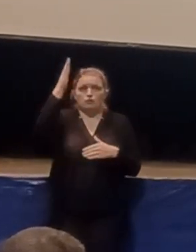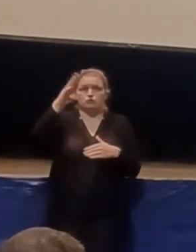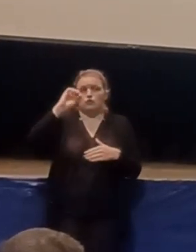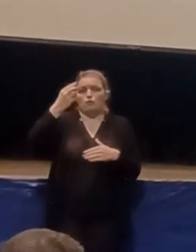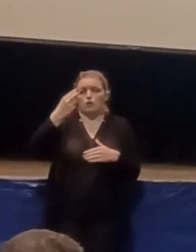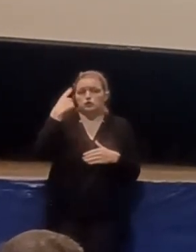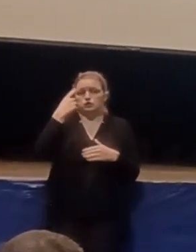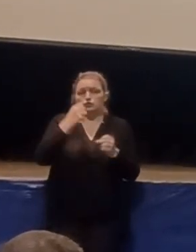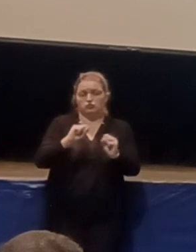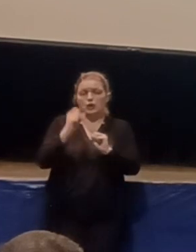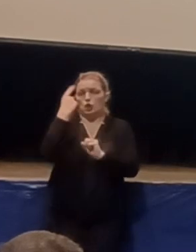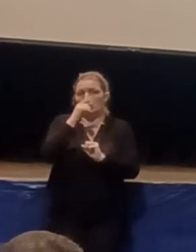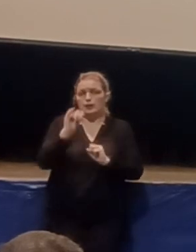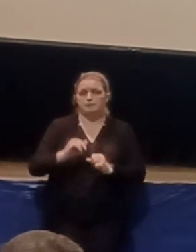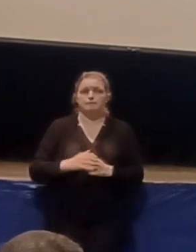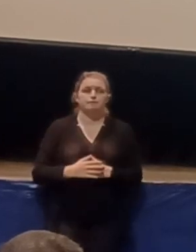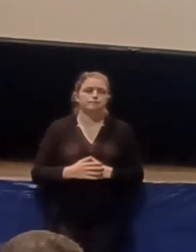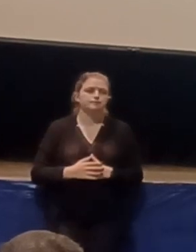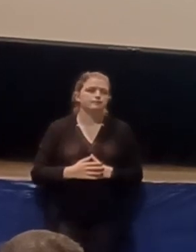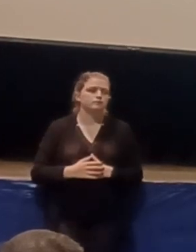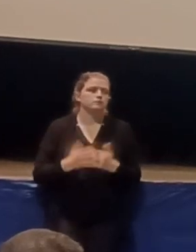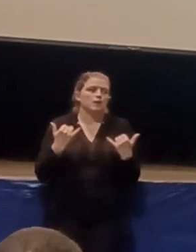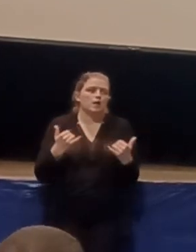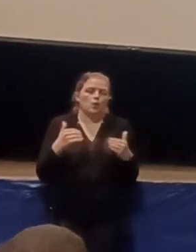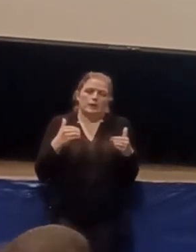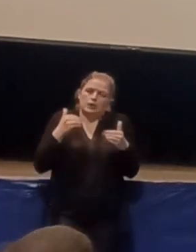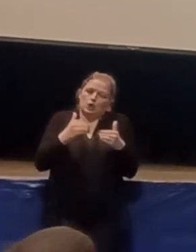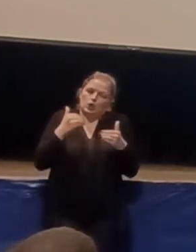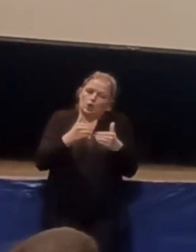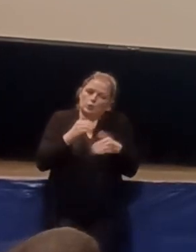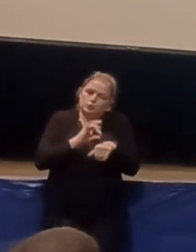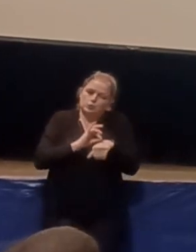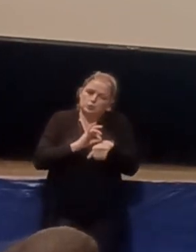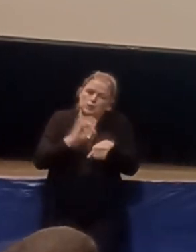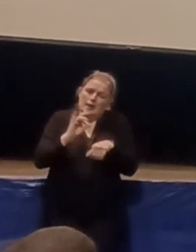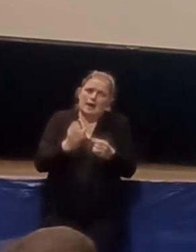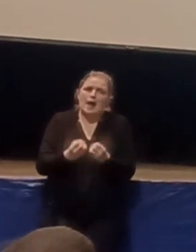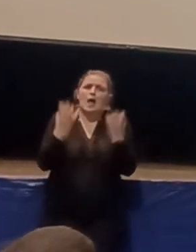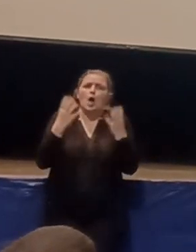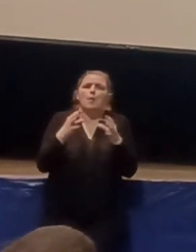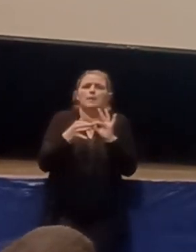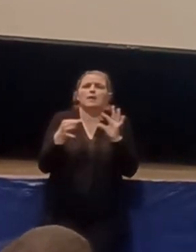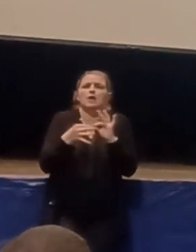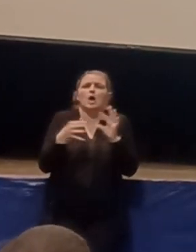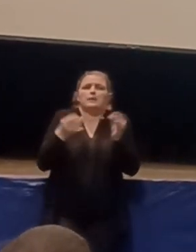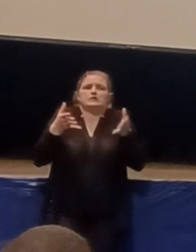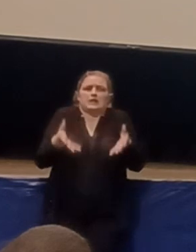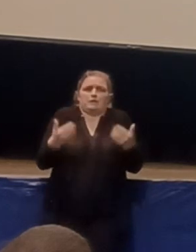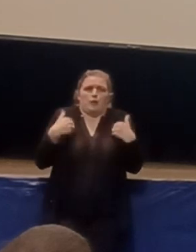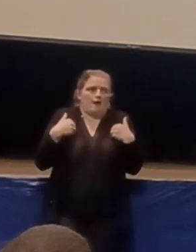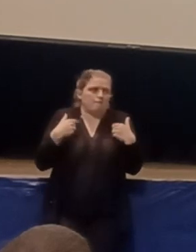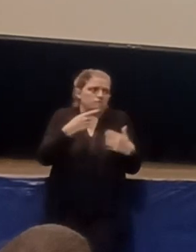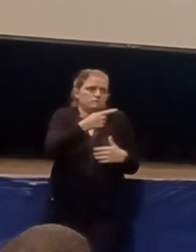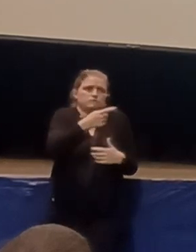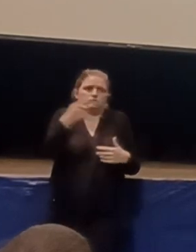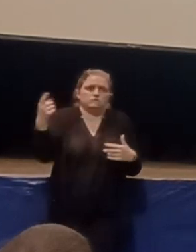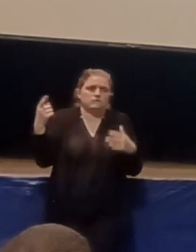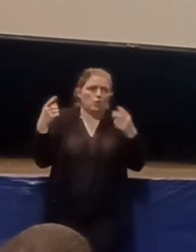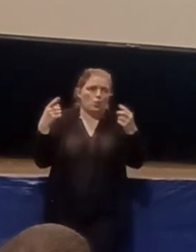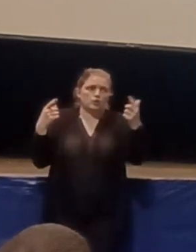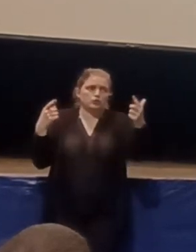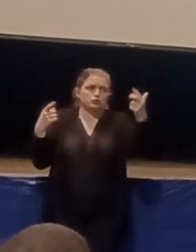Street. So I know we're close to 8 o'clock. How many comments do we have left? We want to get